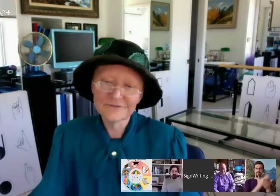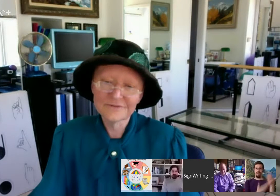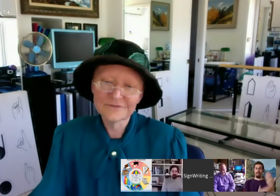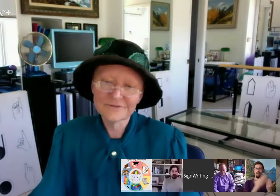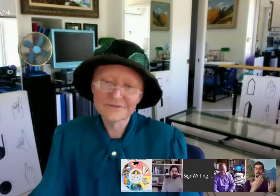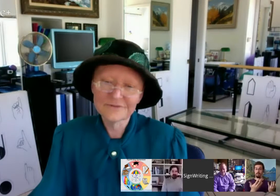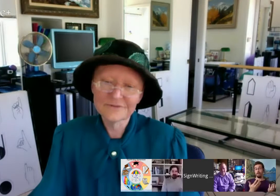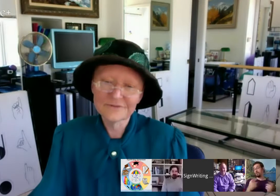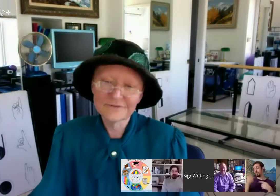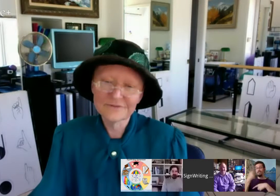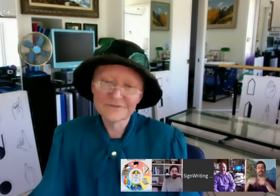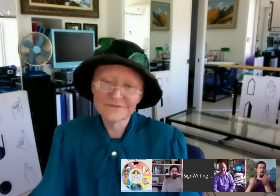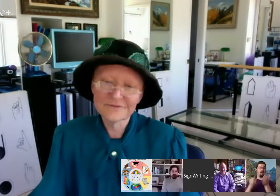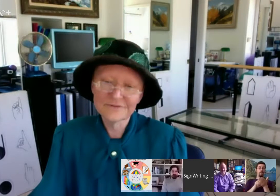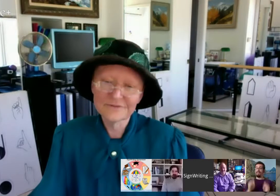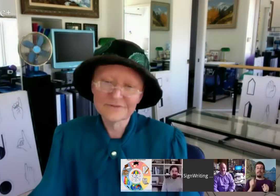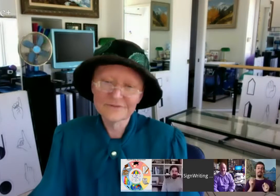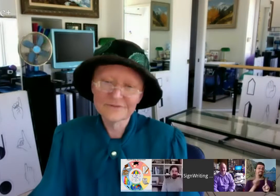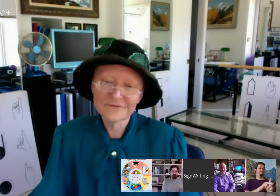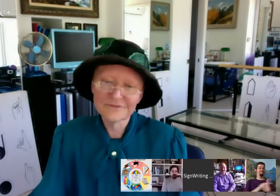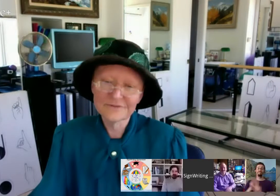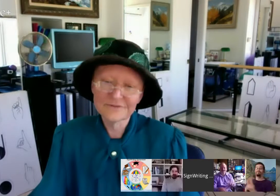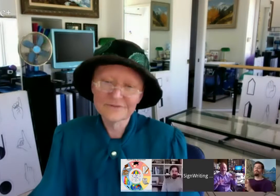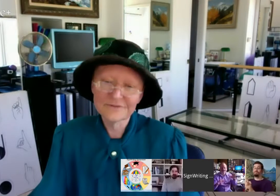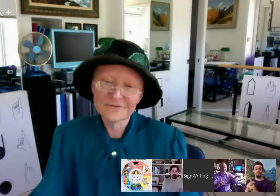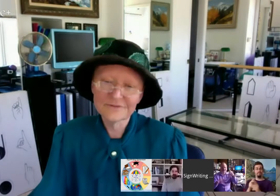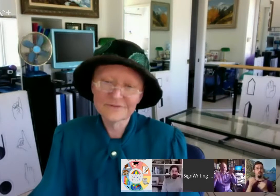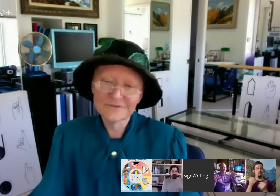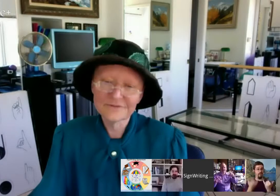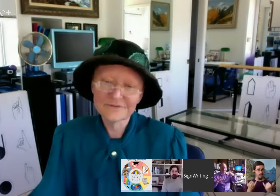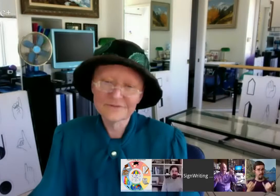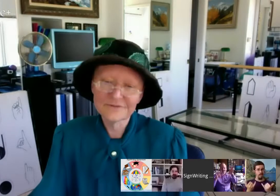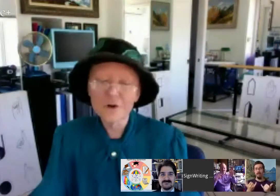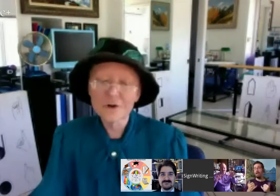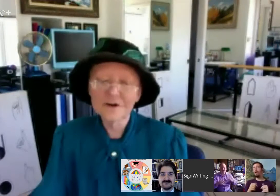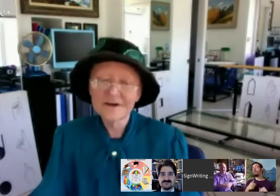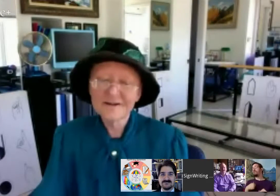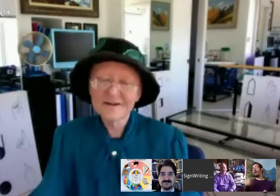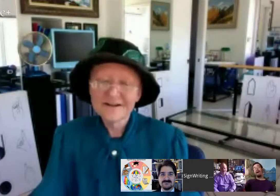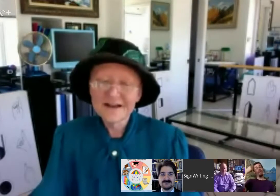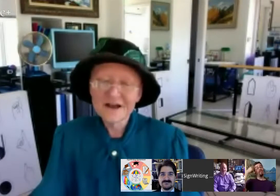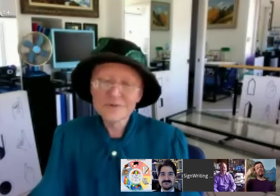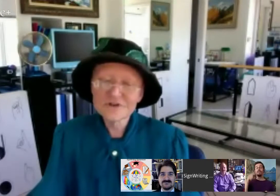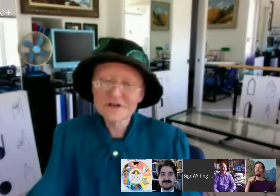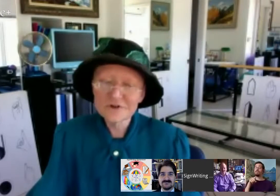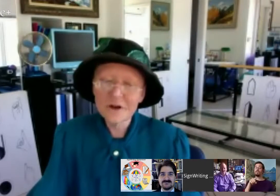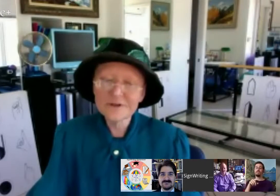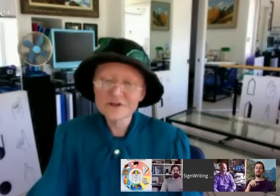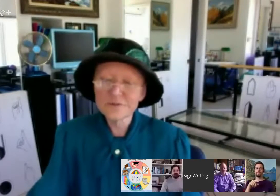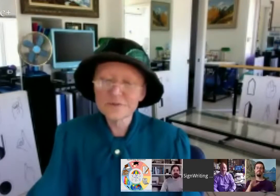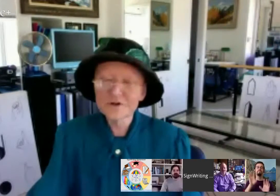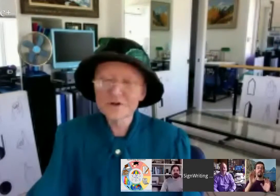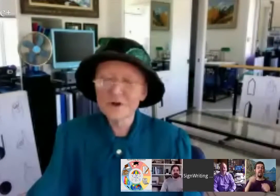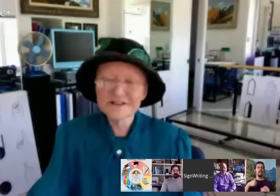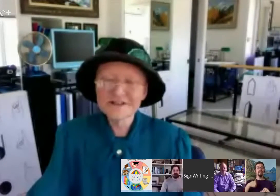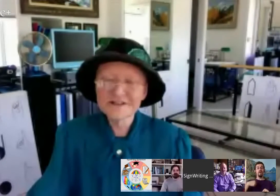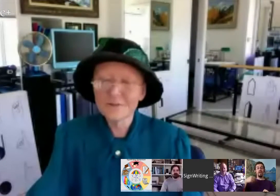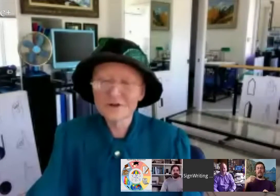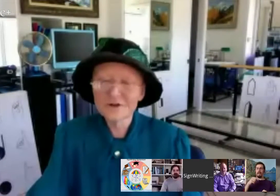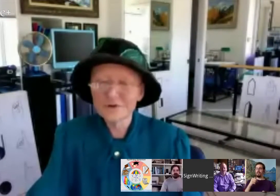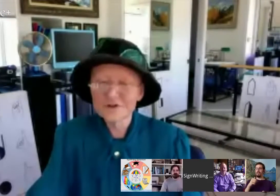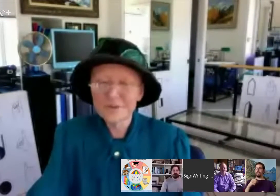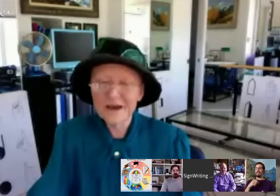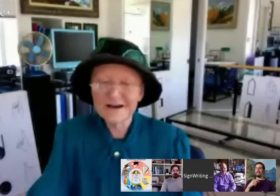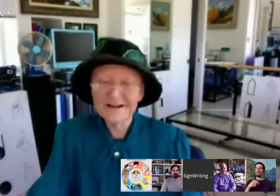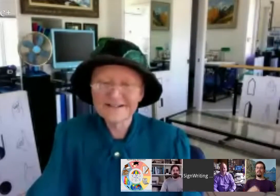is. And I think that you should just keep working and not worry. And I appreciate your help. Yes, what do you want to